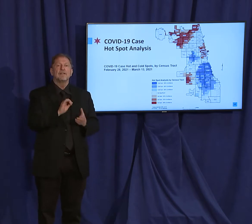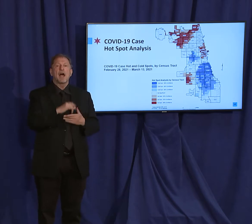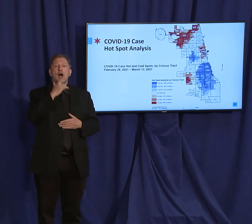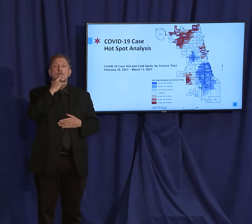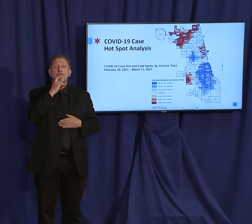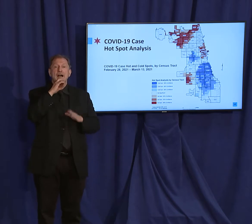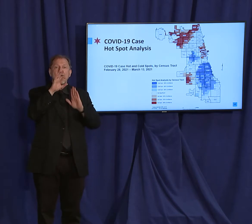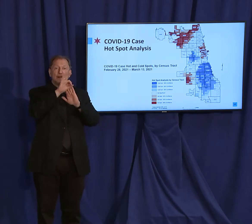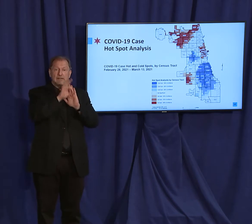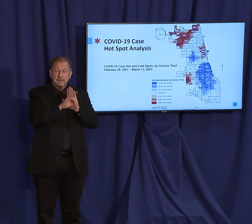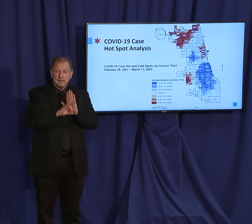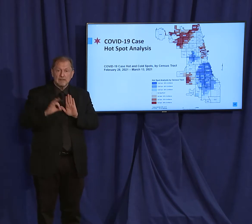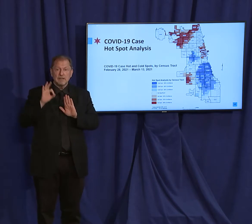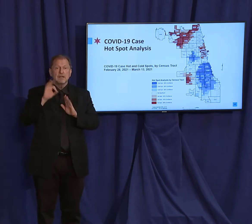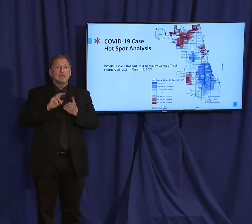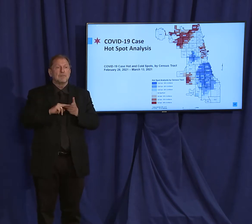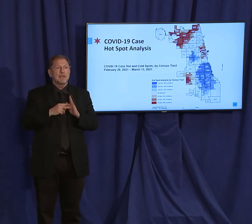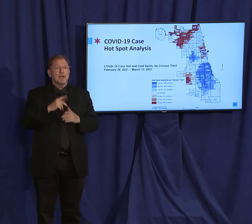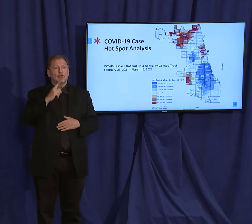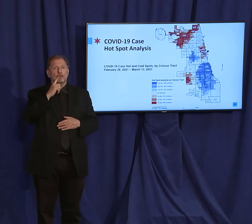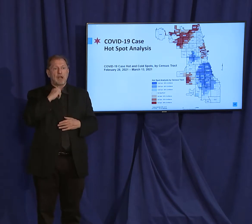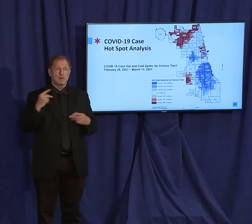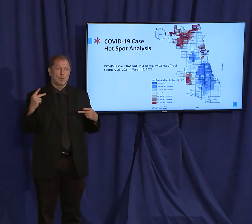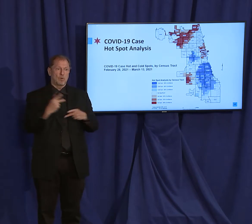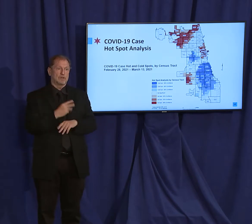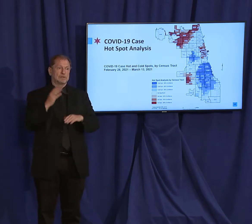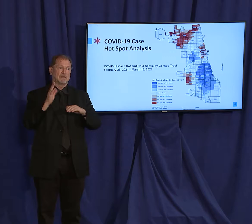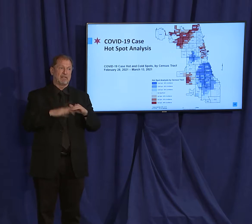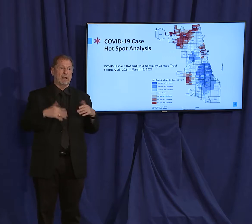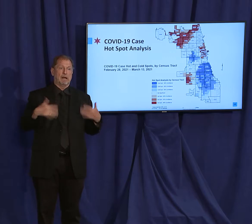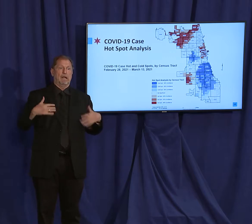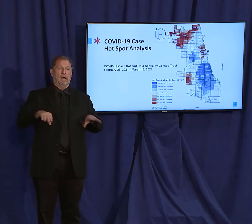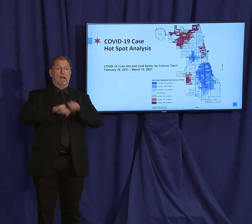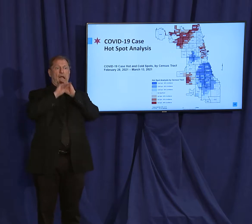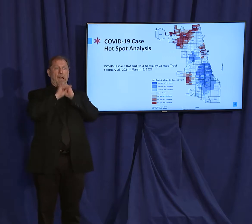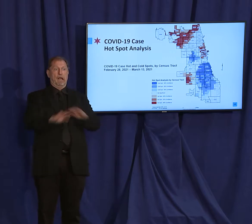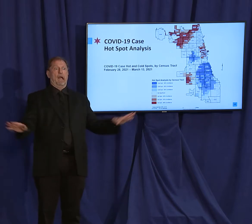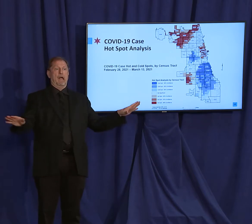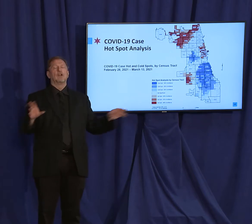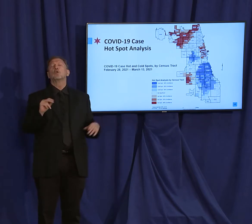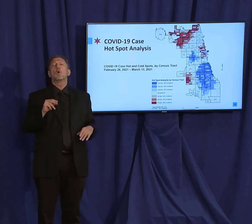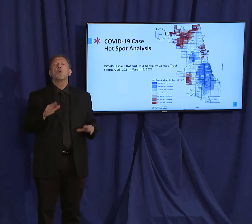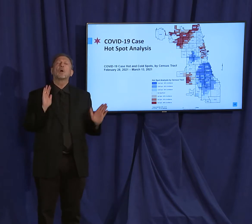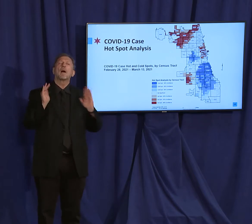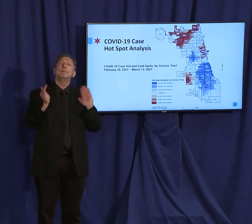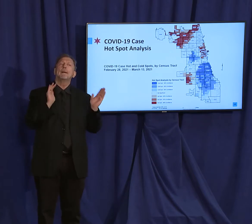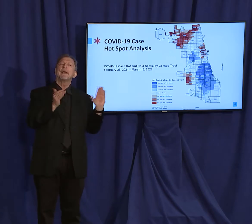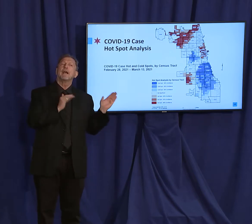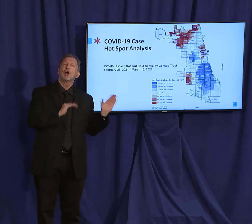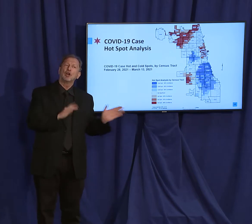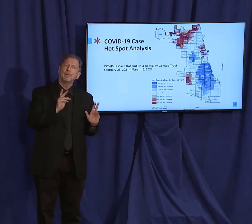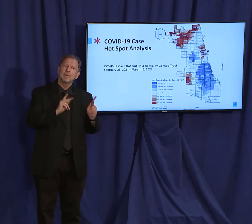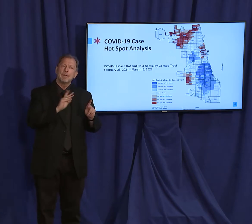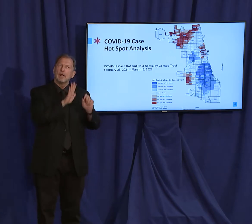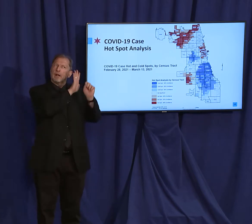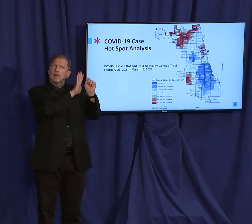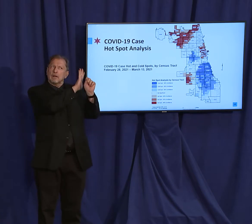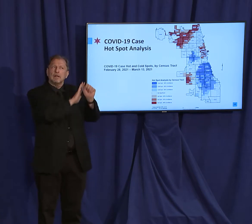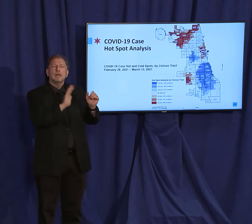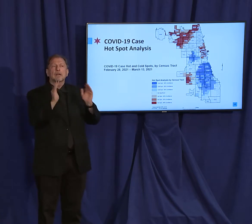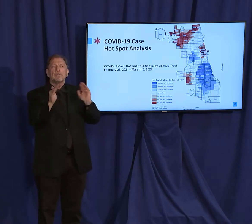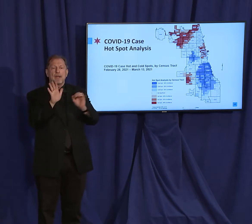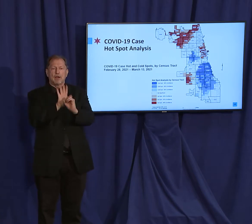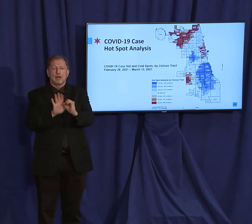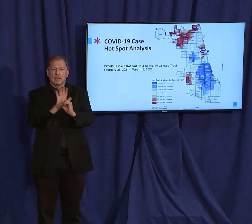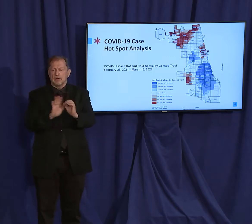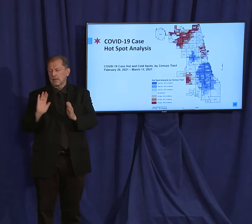not that they are red in terms of major outbreaks. It's that where we look at how many people live in these areas compared to how